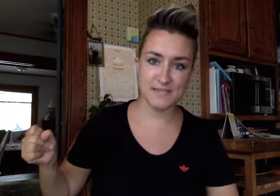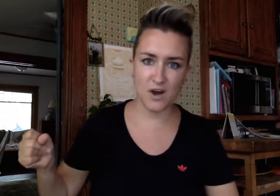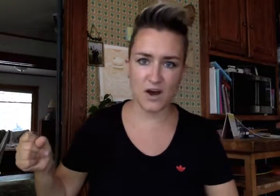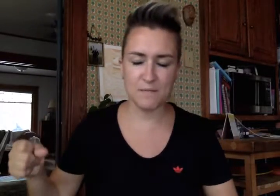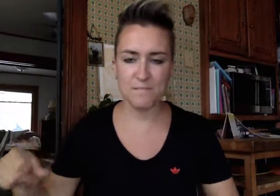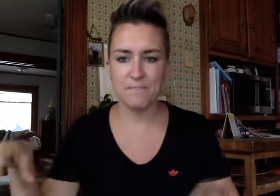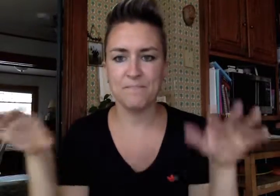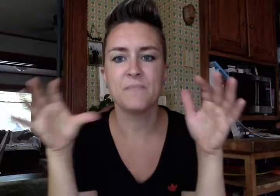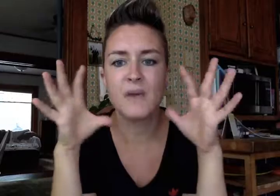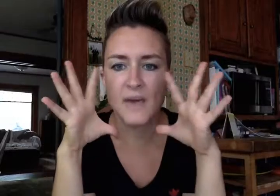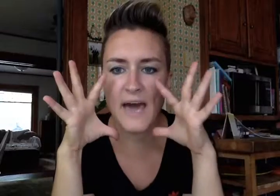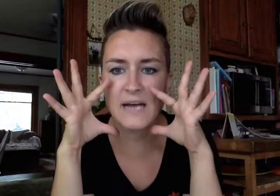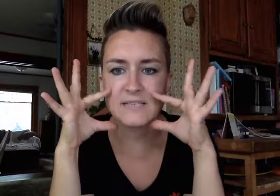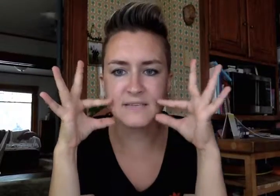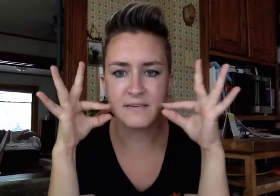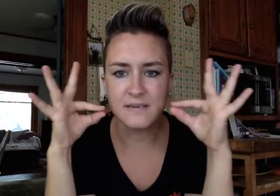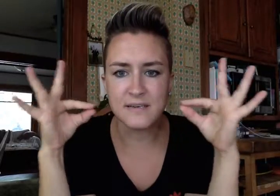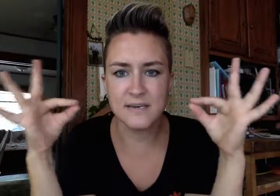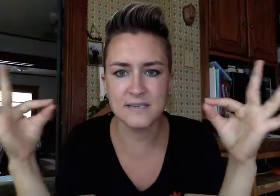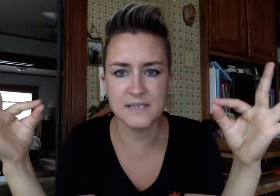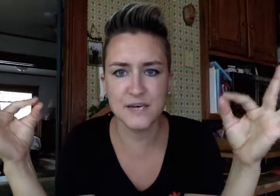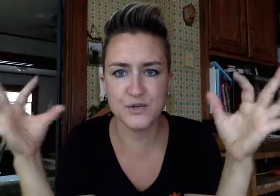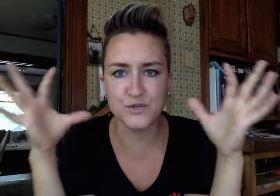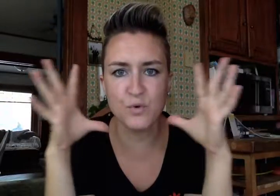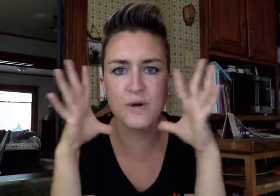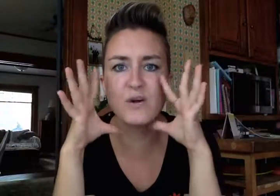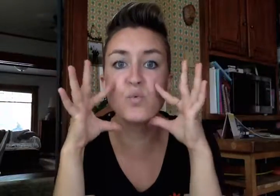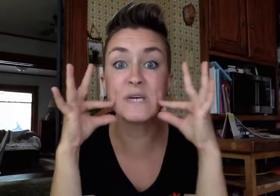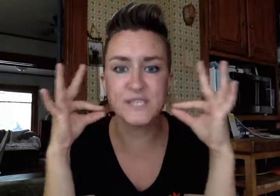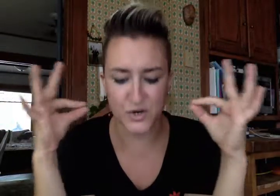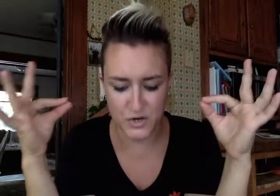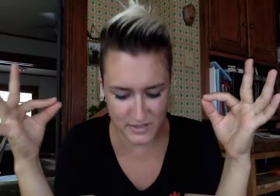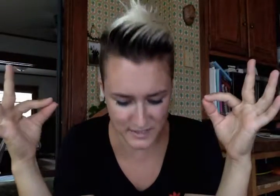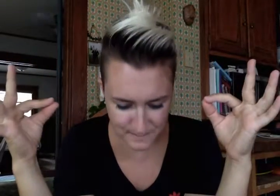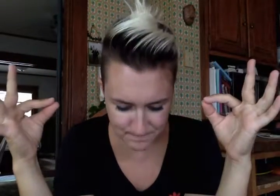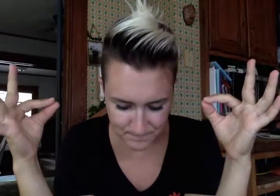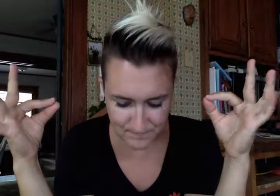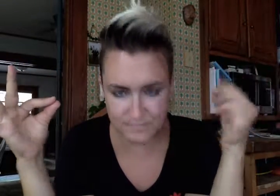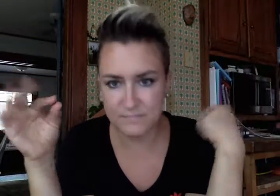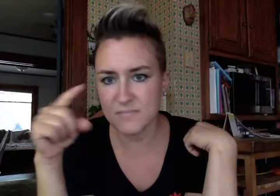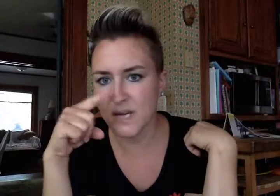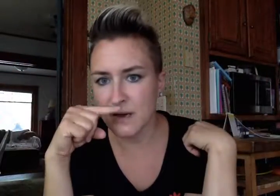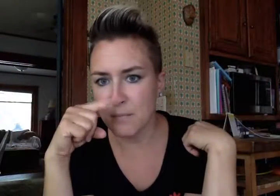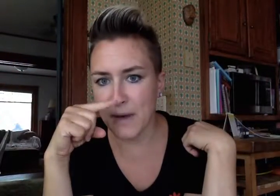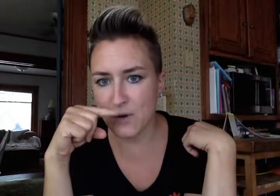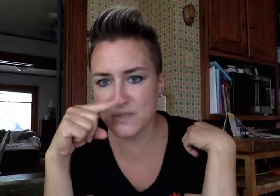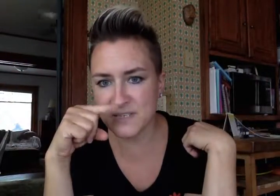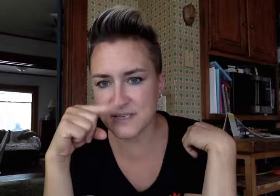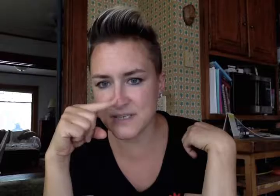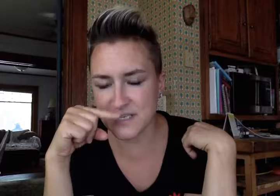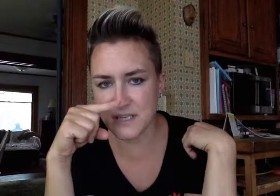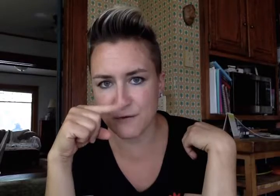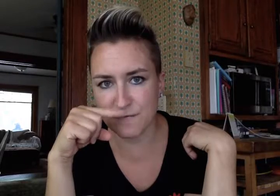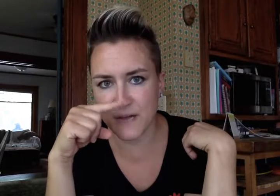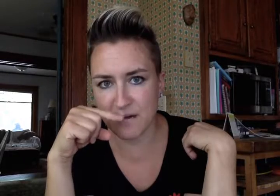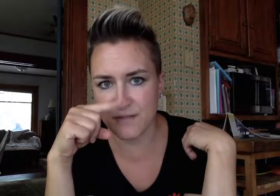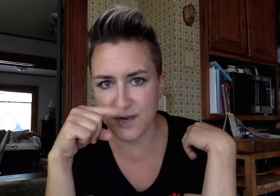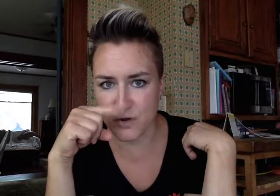dog. Cat is like you're stroking whiskers. Mouse is this little flick of the